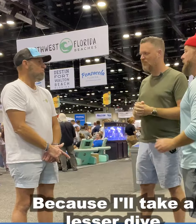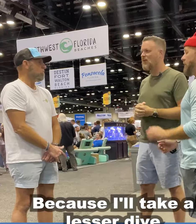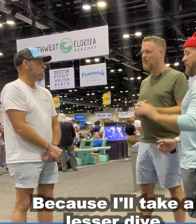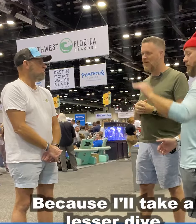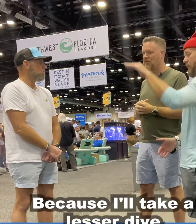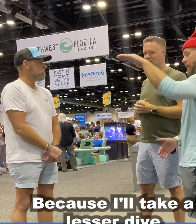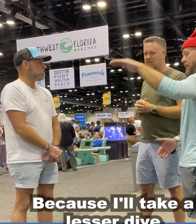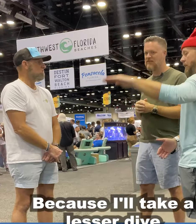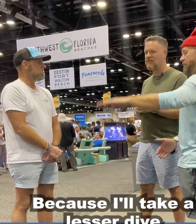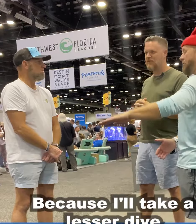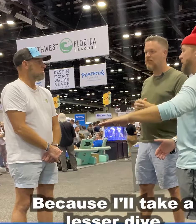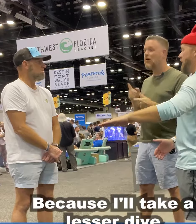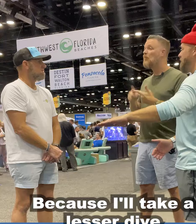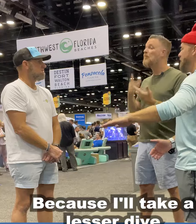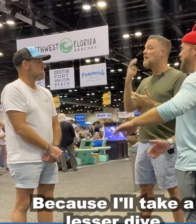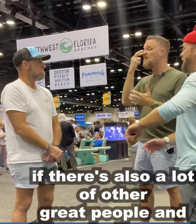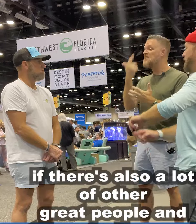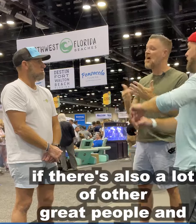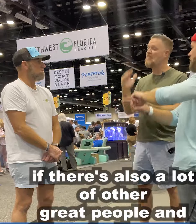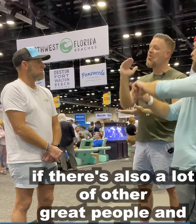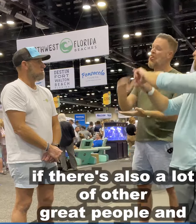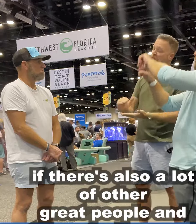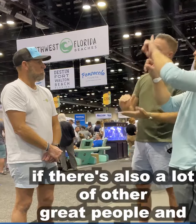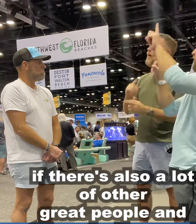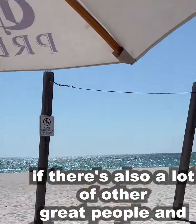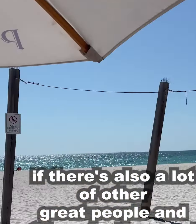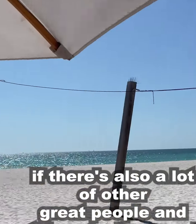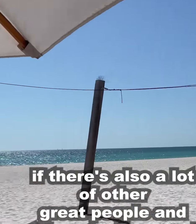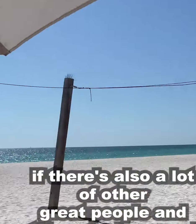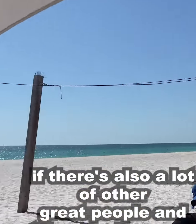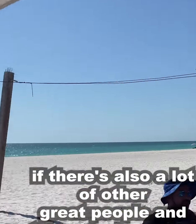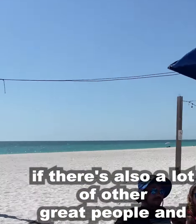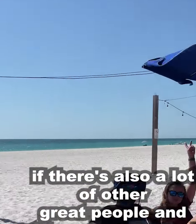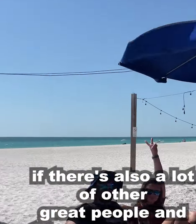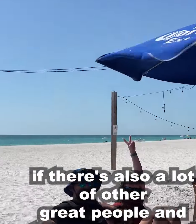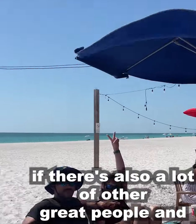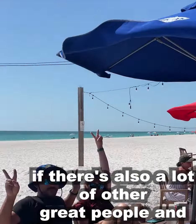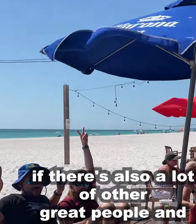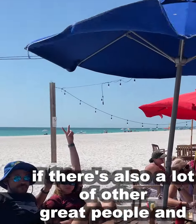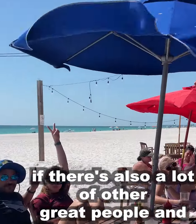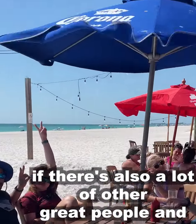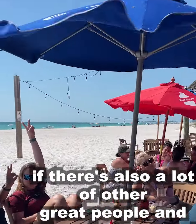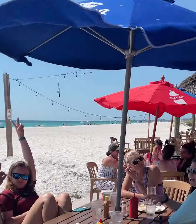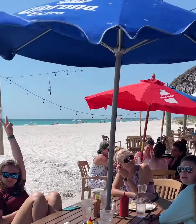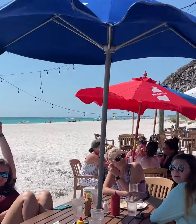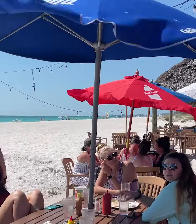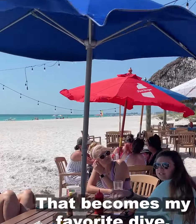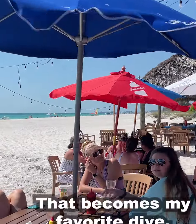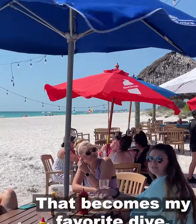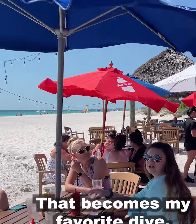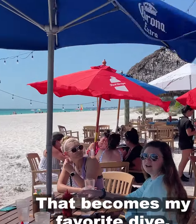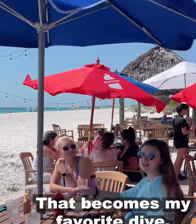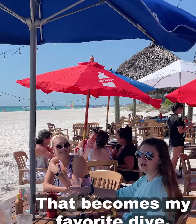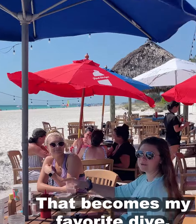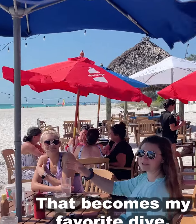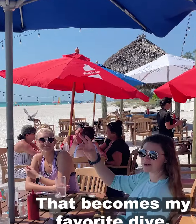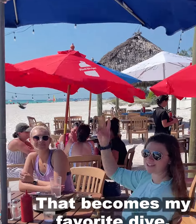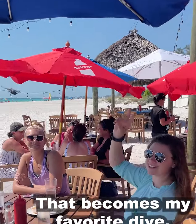Because I'll take a lesser dive if there's also a lot of other great people and things to do around it. That becomes my favorite dive.